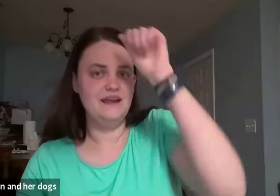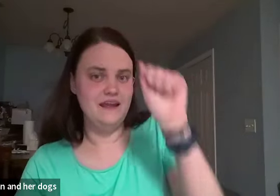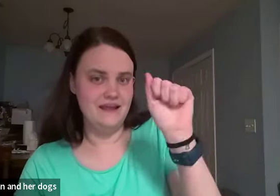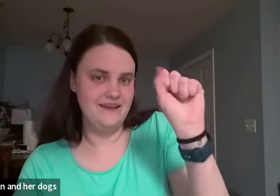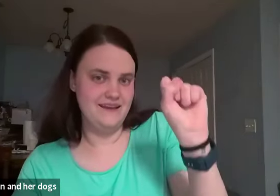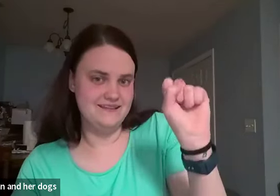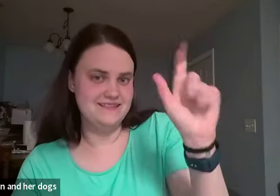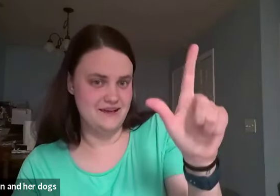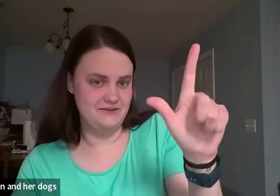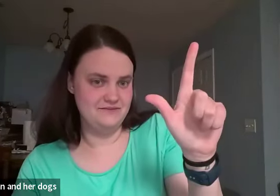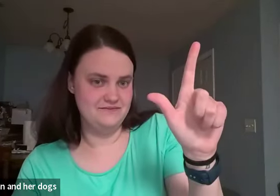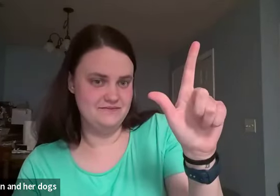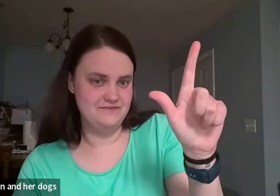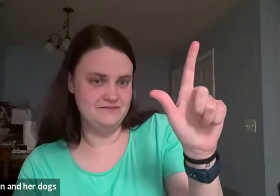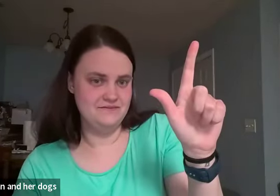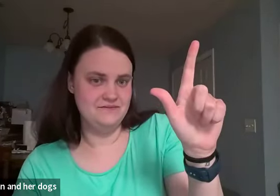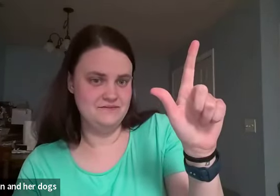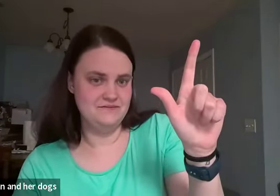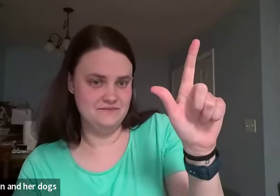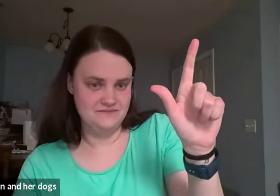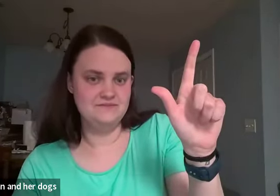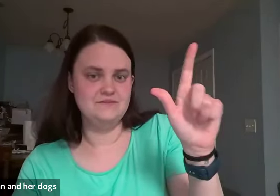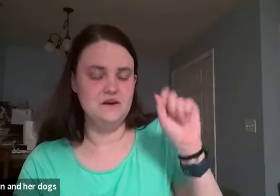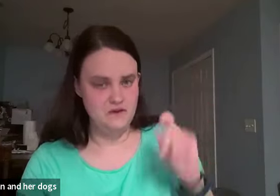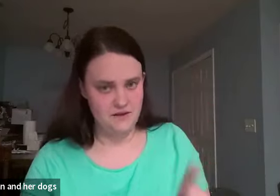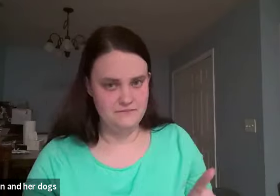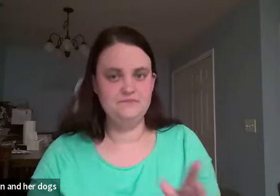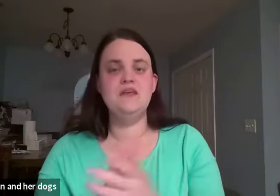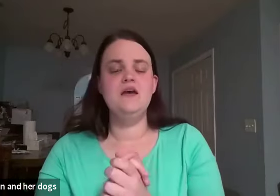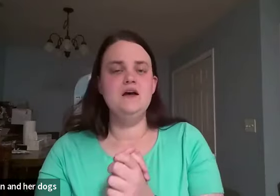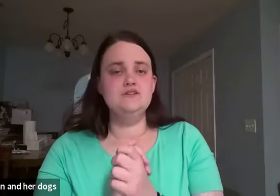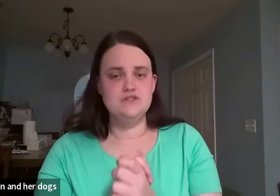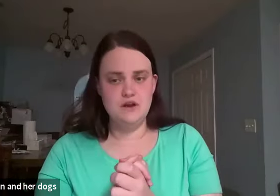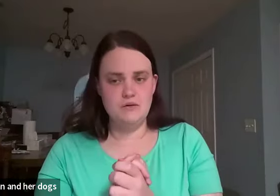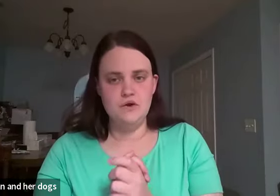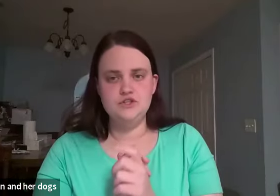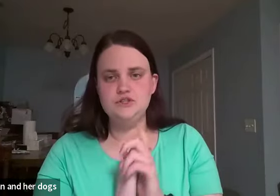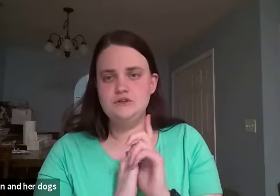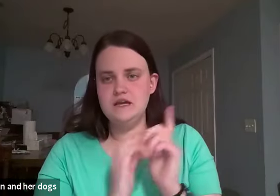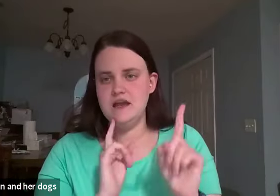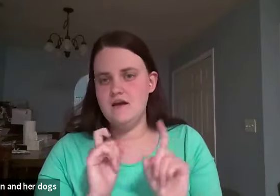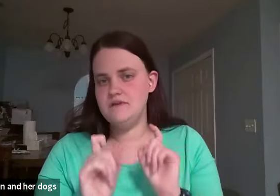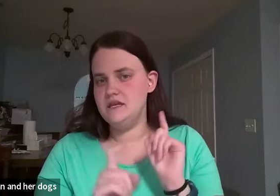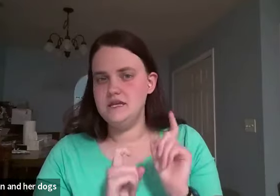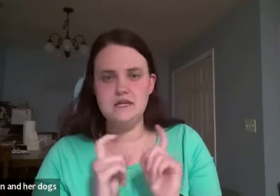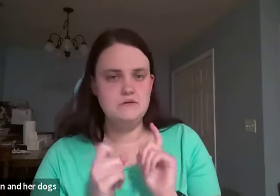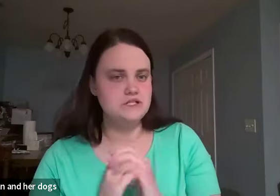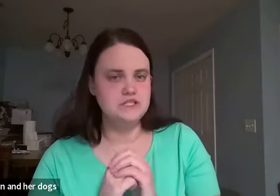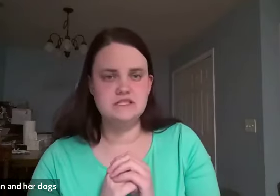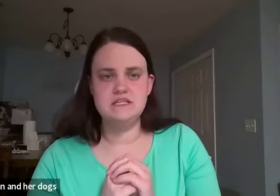ASL. Okay. So, do you guys have any questions?